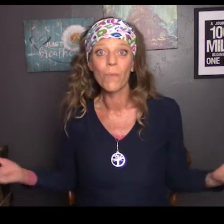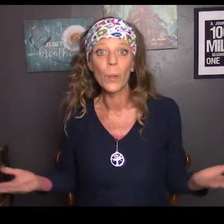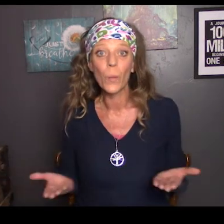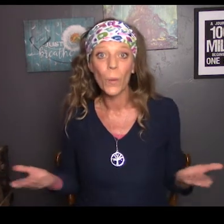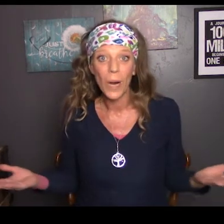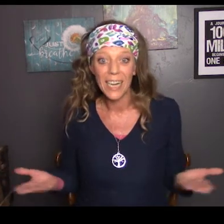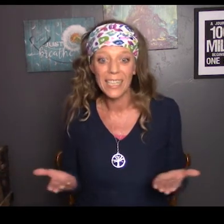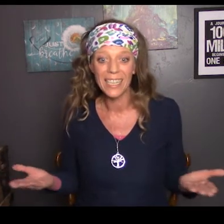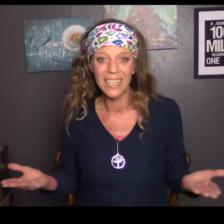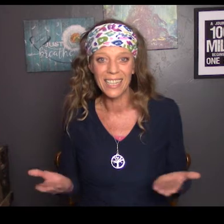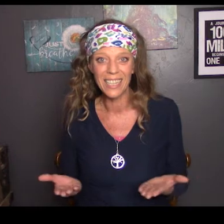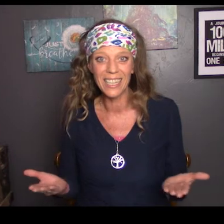what